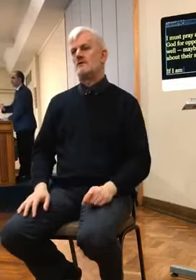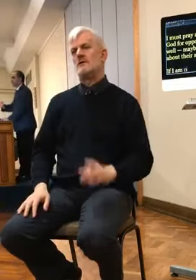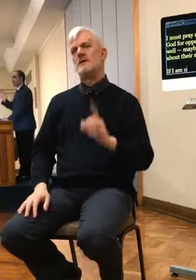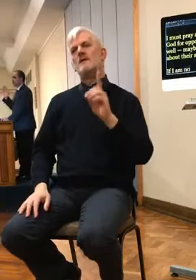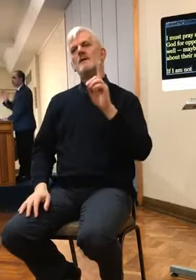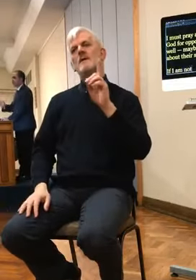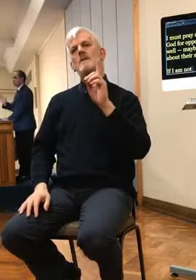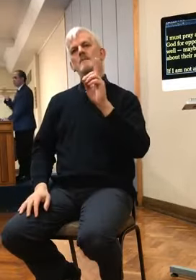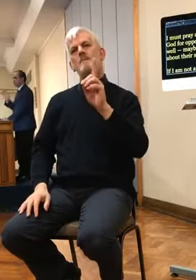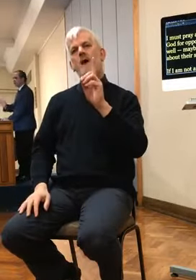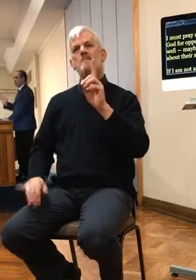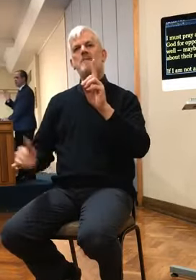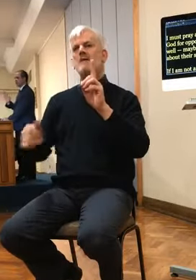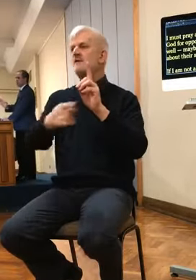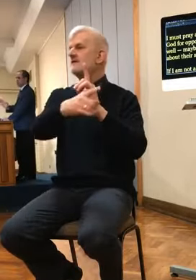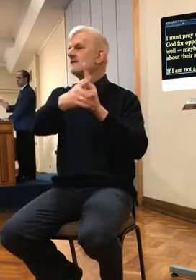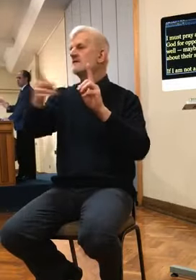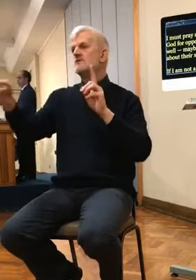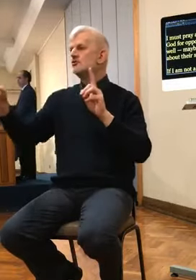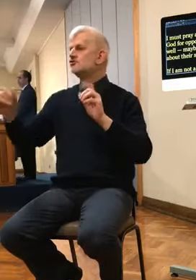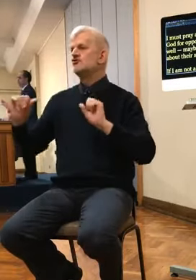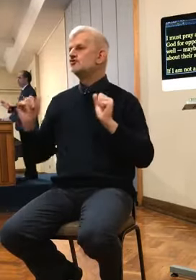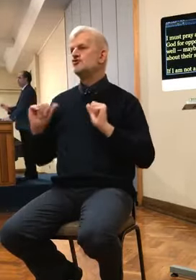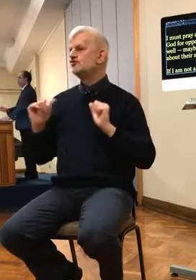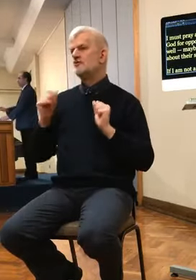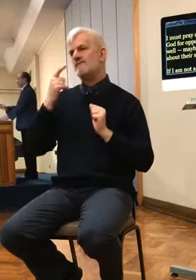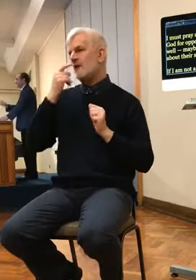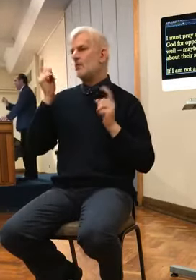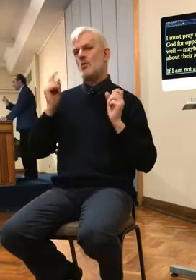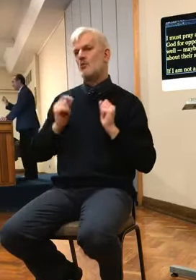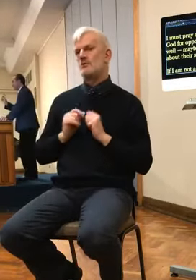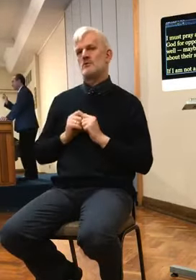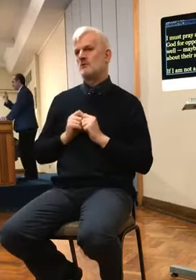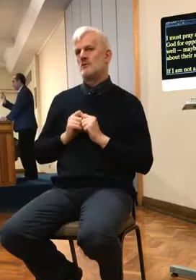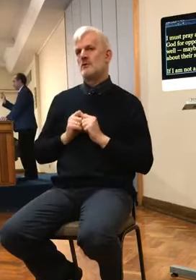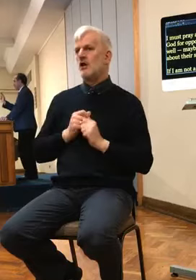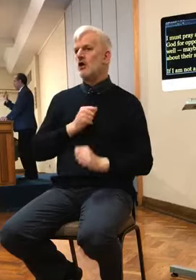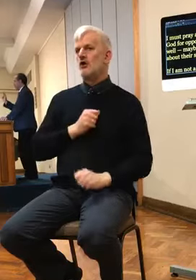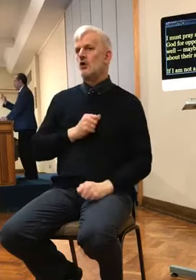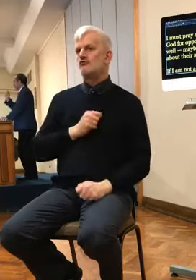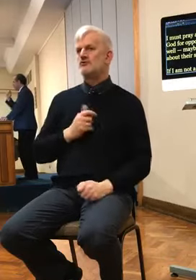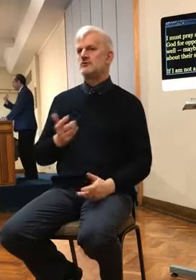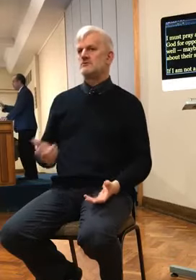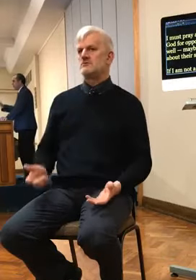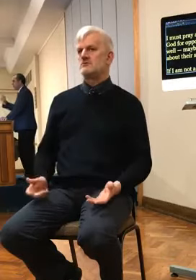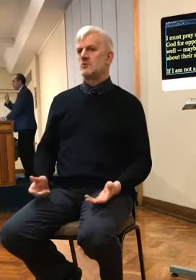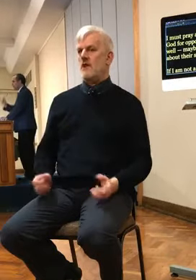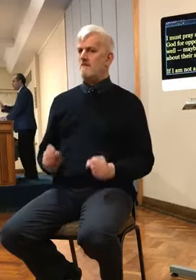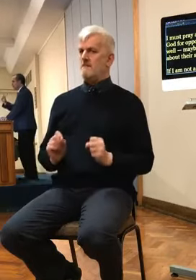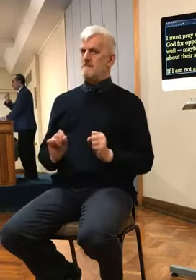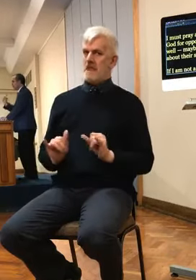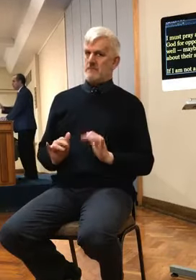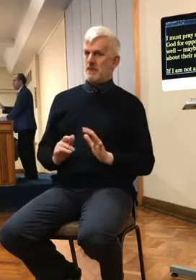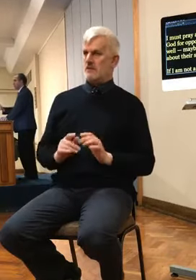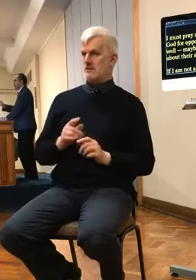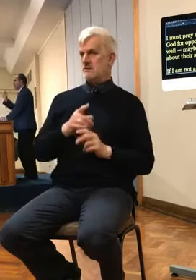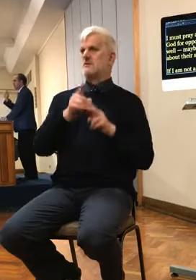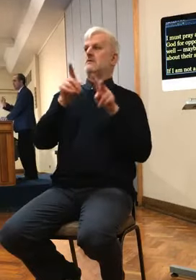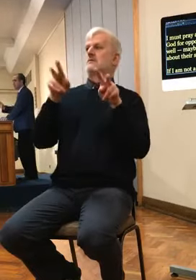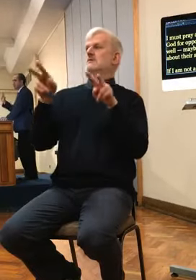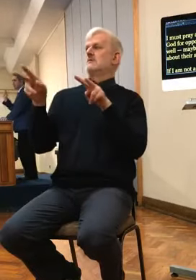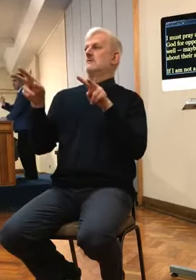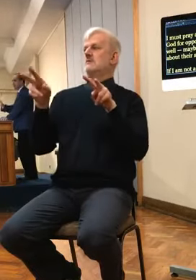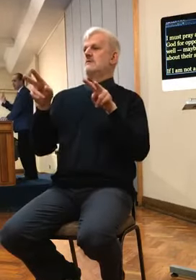have never sought and found the Lord, the kindest word, I'm underlying that word kindness,